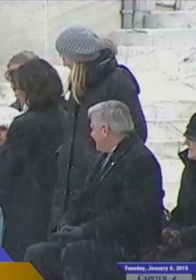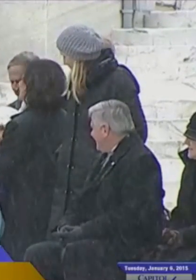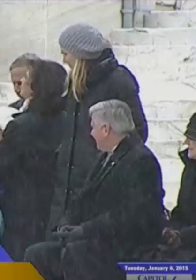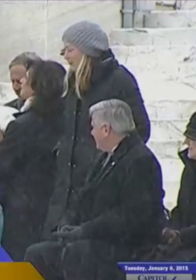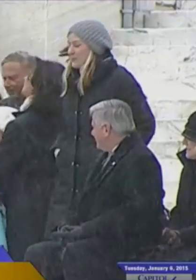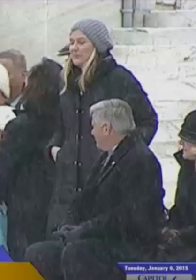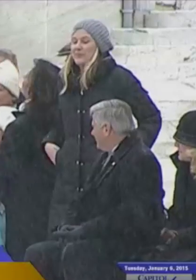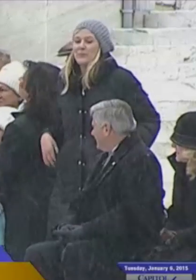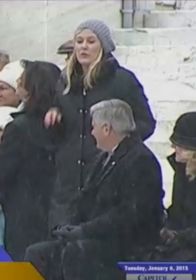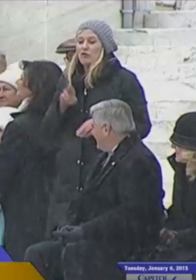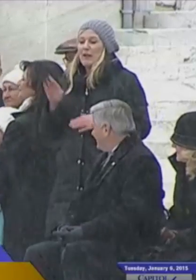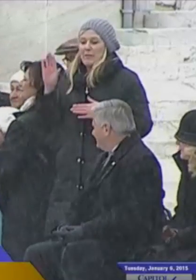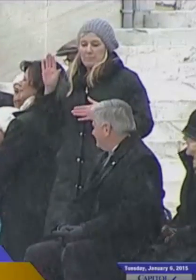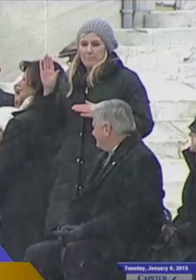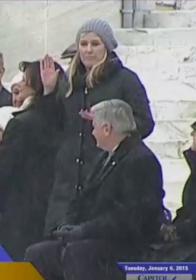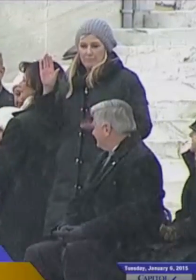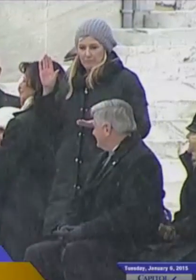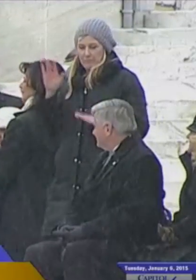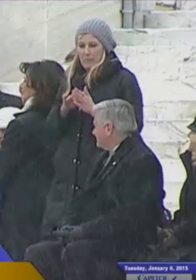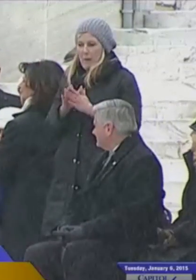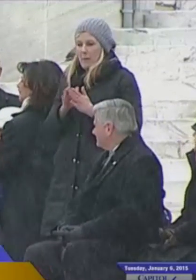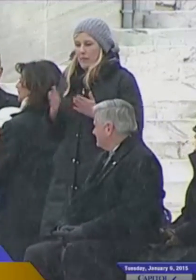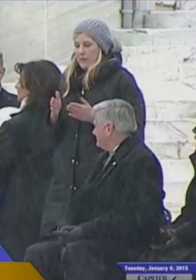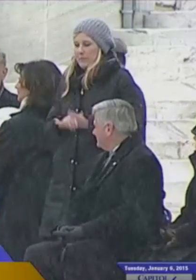Please raise your right hand and put your left hand on the Bible.